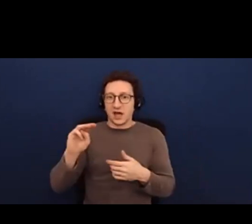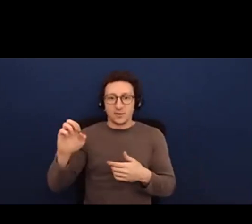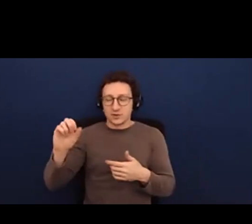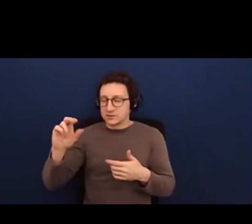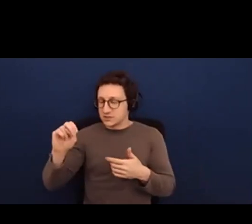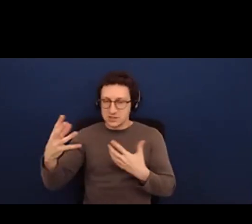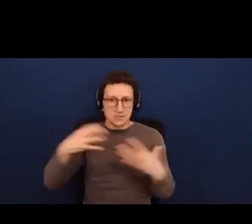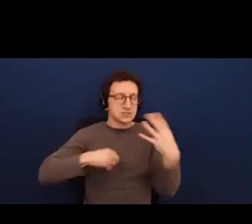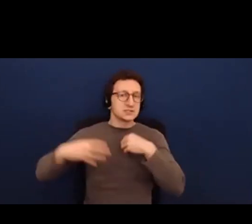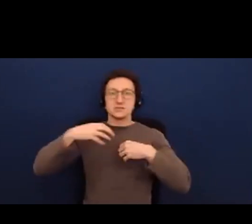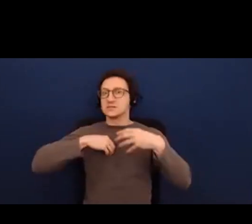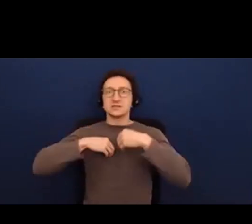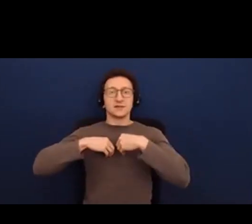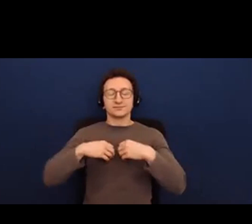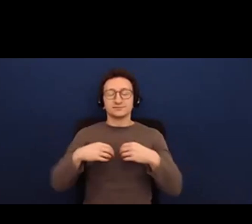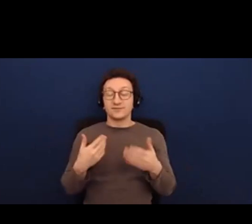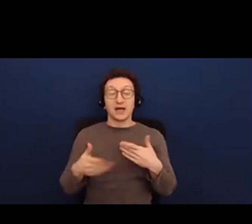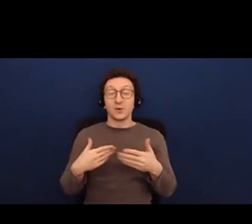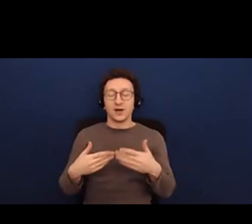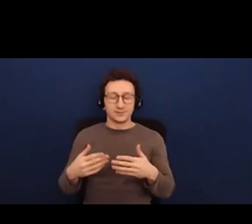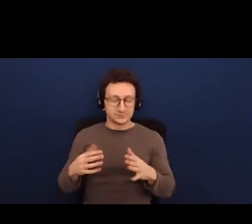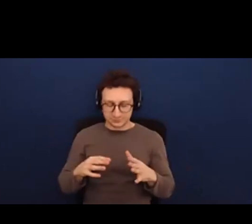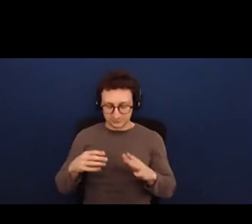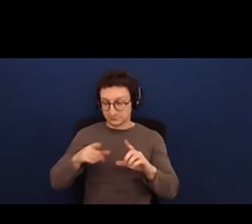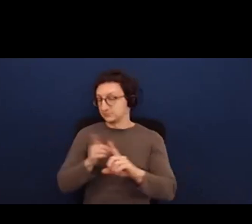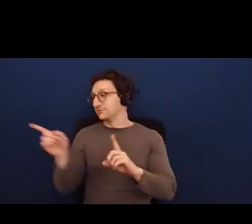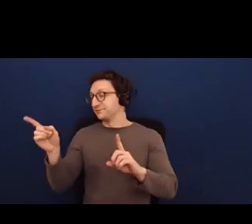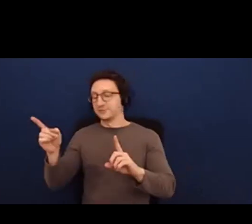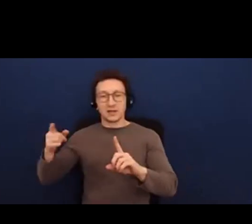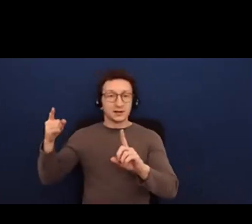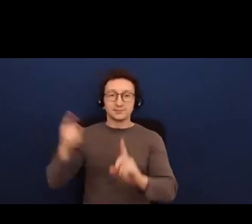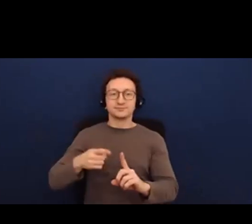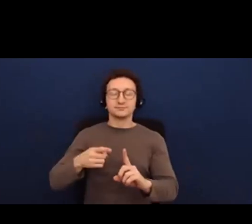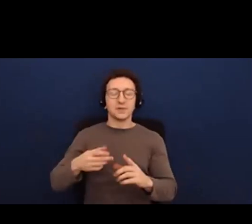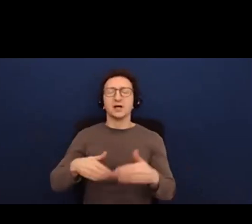Emerson. Anyway, here is text number 7, I think, David.